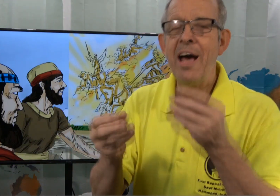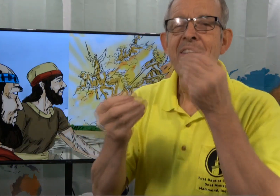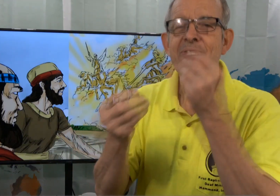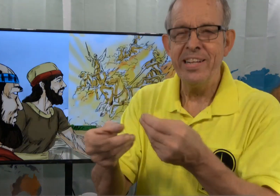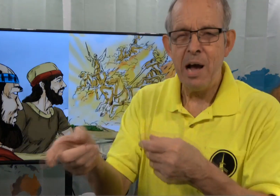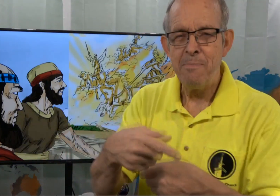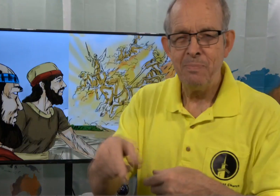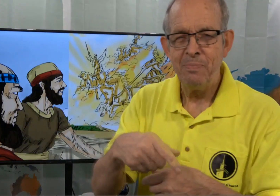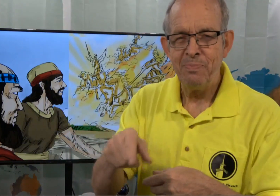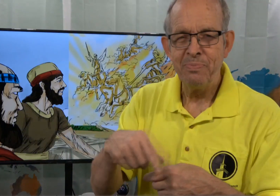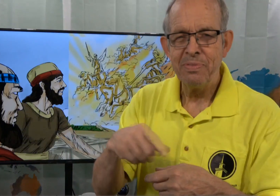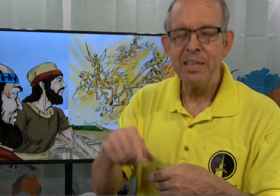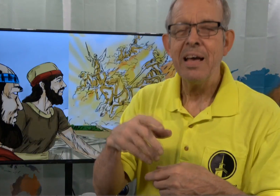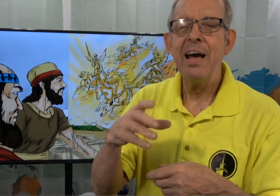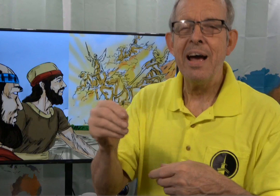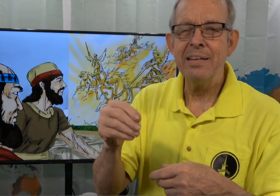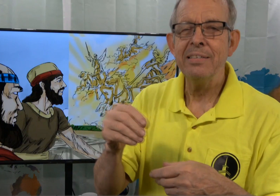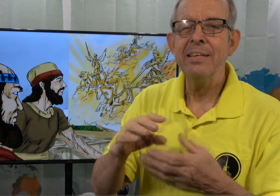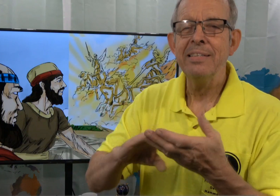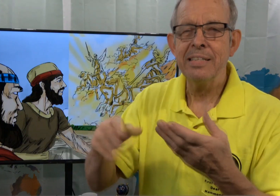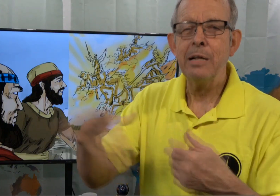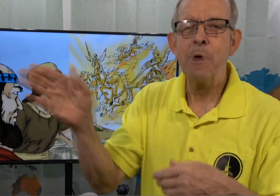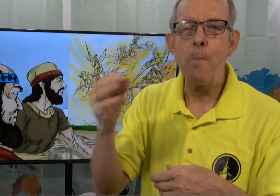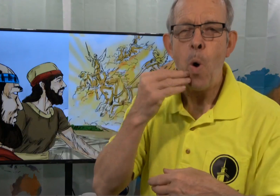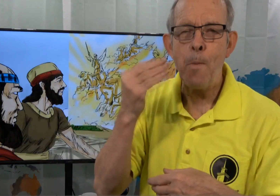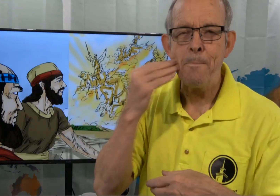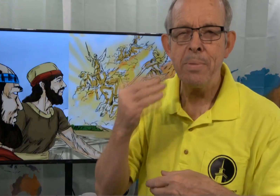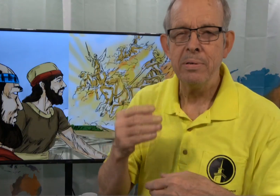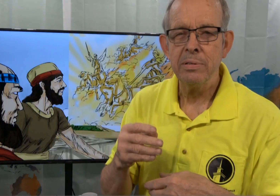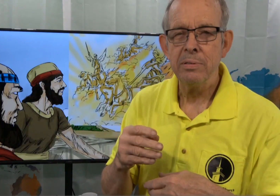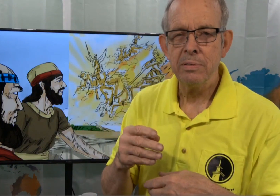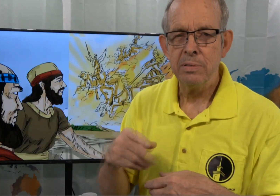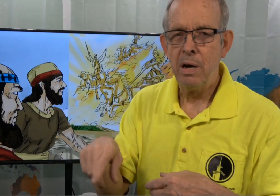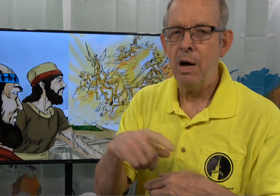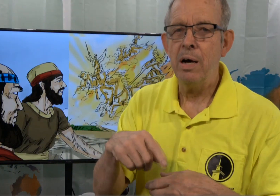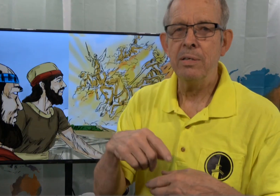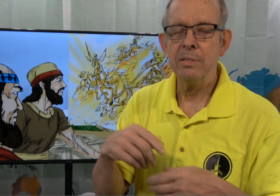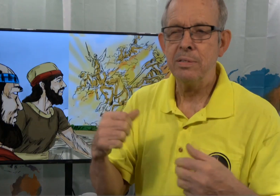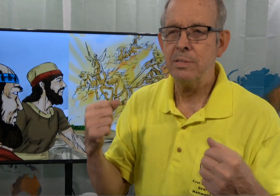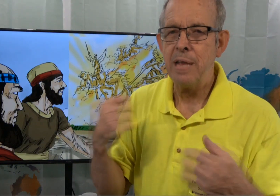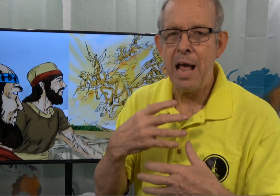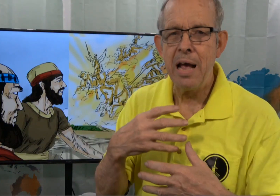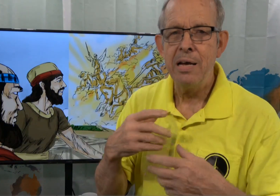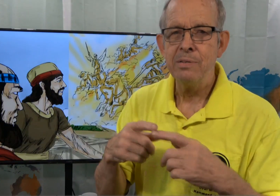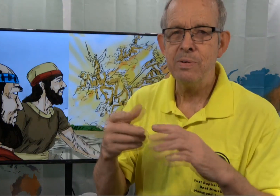headquarters! Beat him! And they can come home. Say to